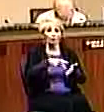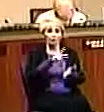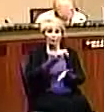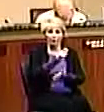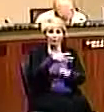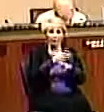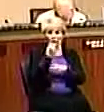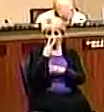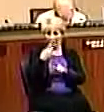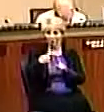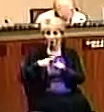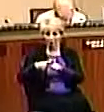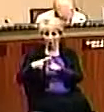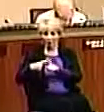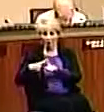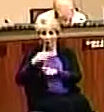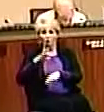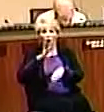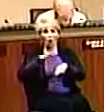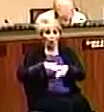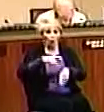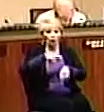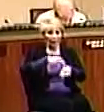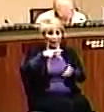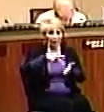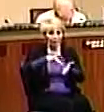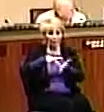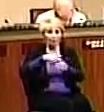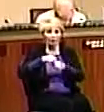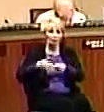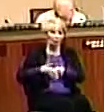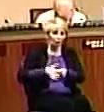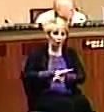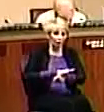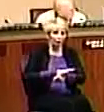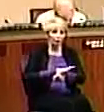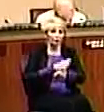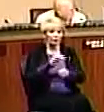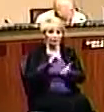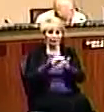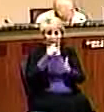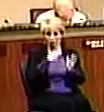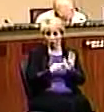after 12 months of on-time payment in full of amounts owed.